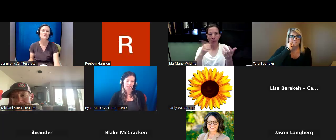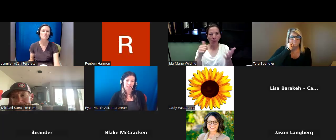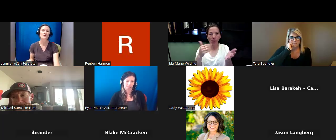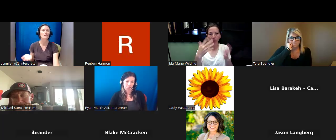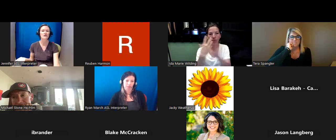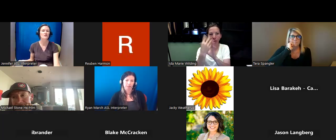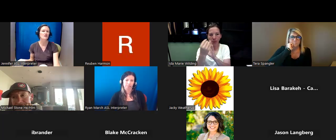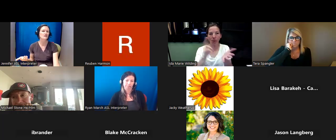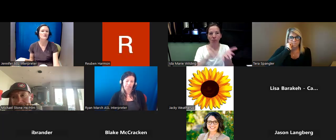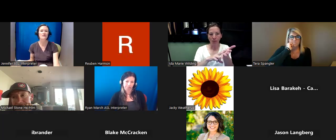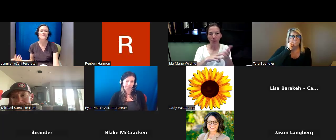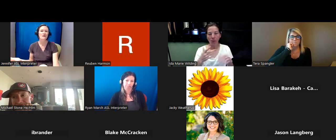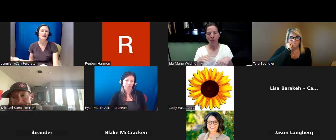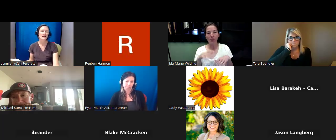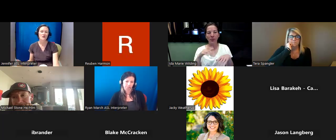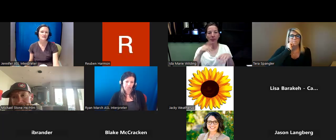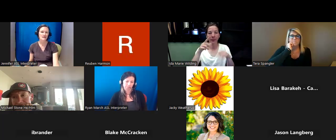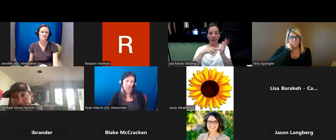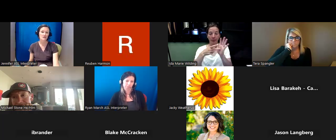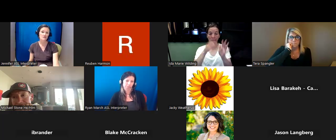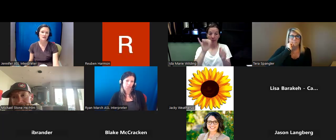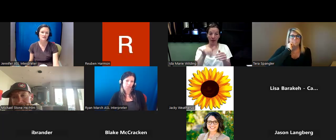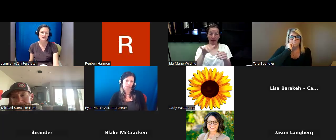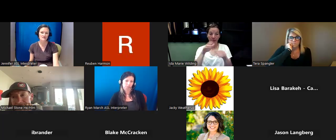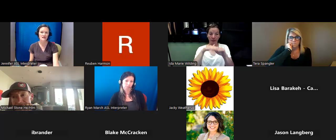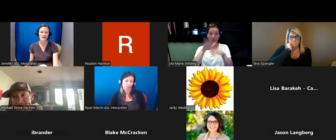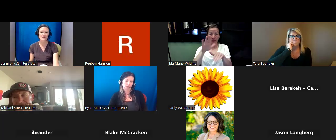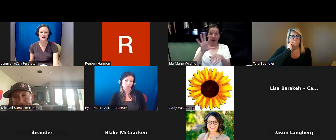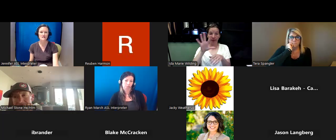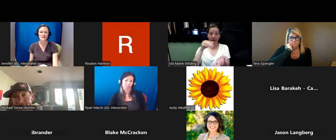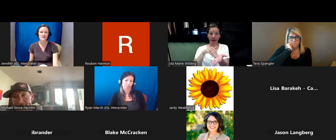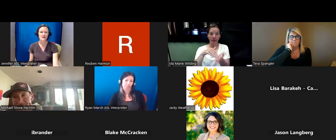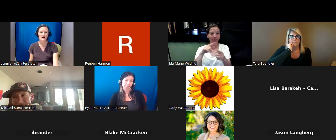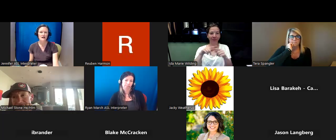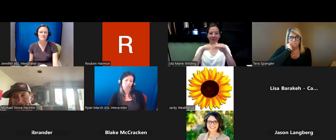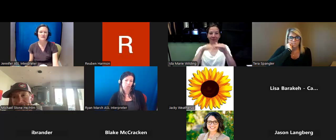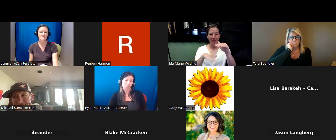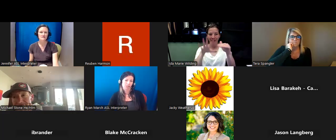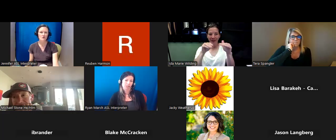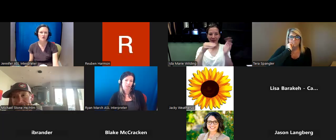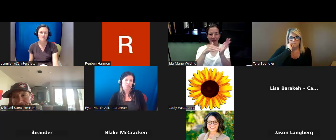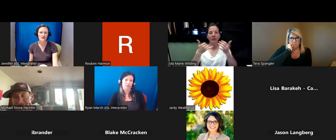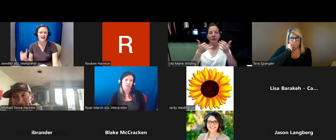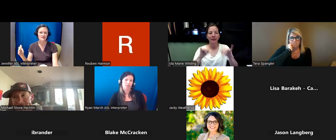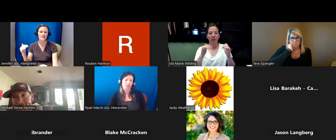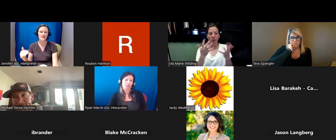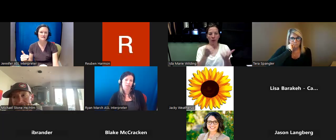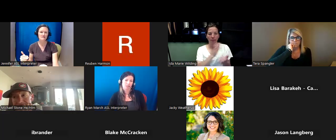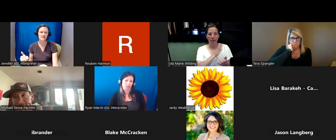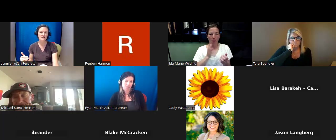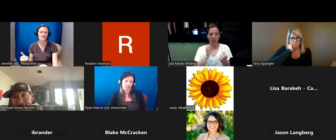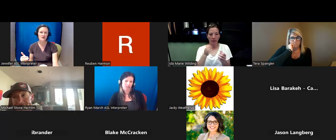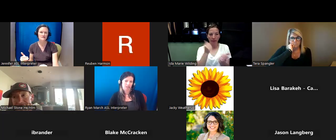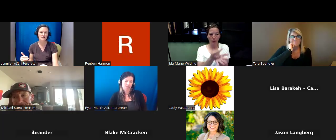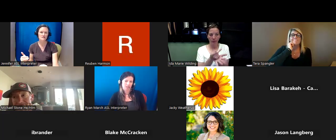that's what we do when we're going to contract with any outside contractors, meaning that if it has to be less